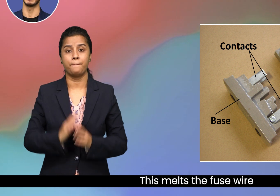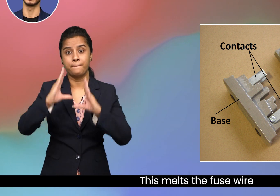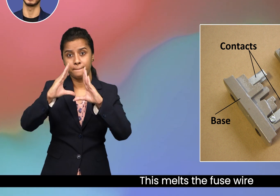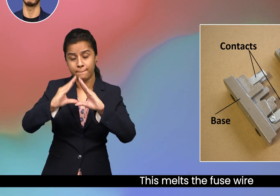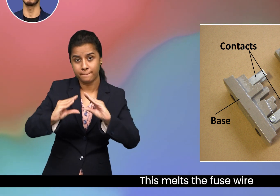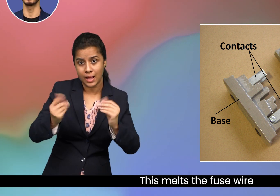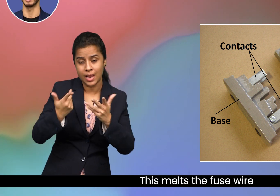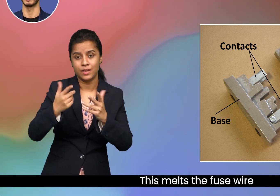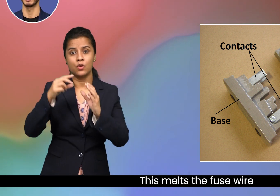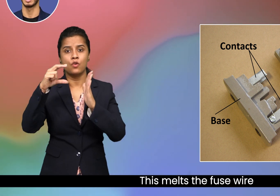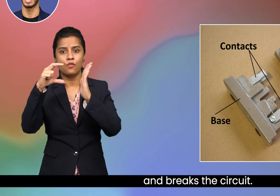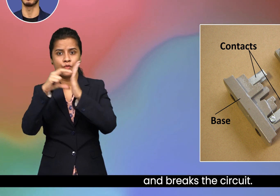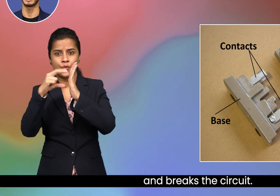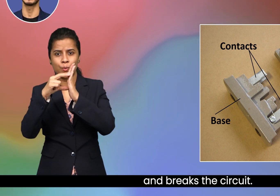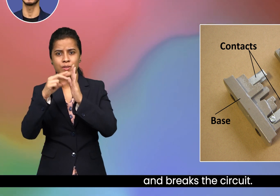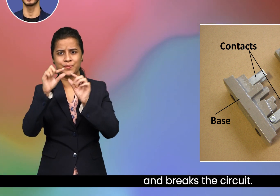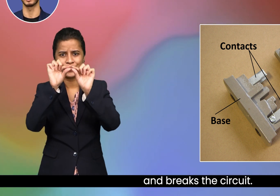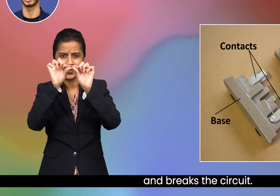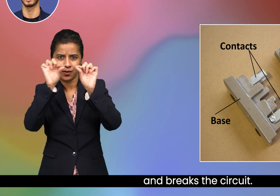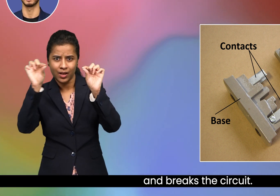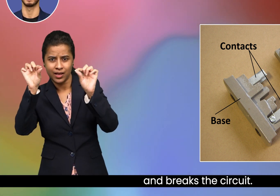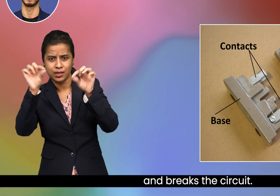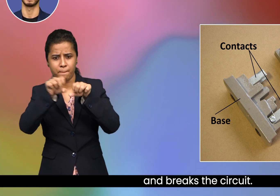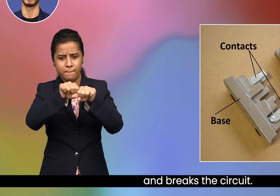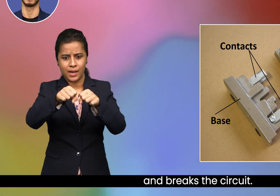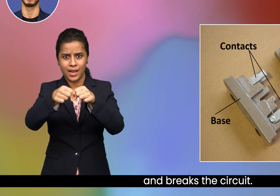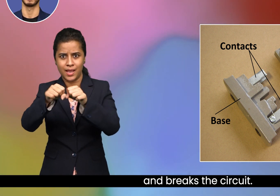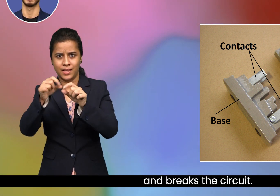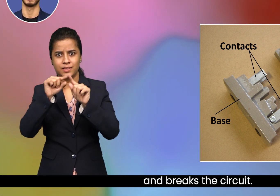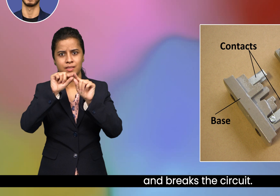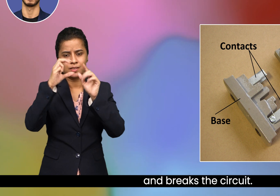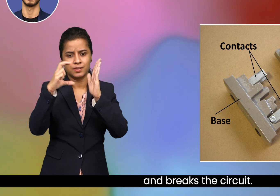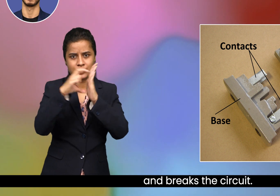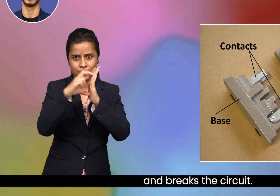This melts the fuse wire and breaks the circuit.